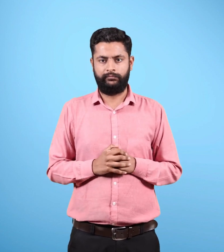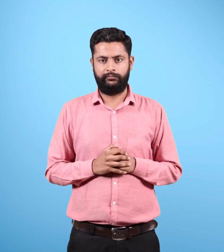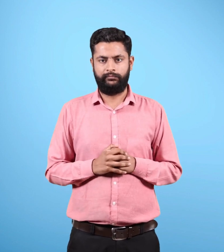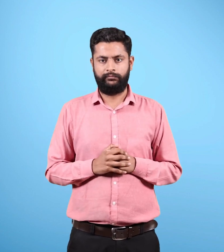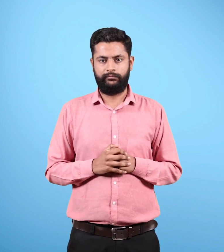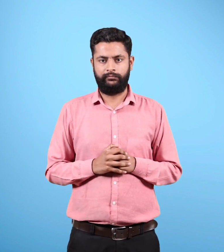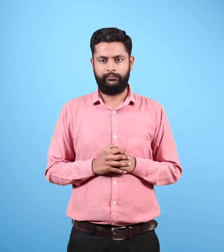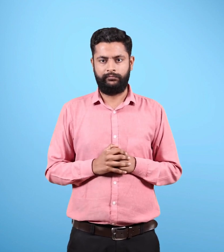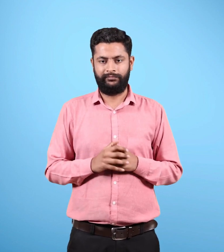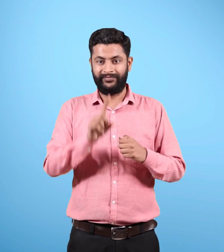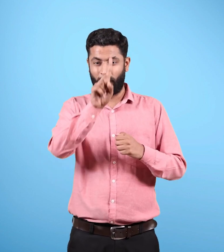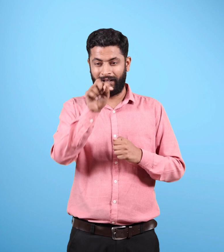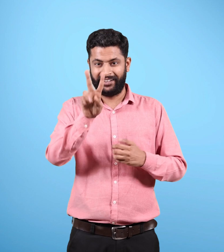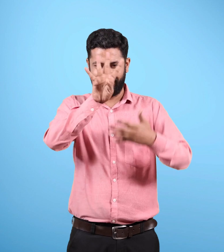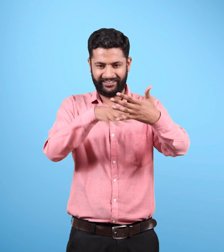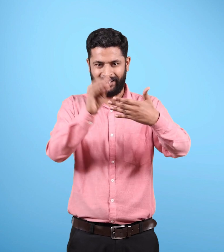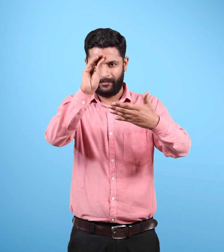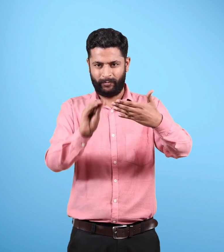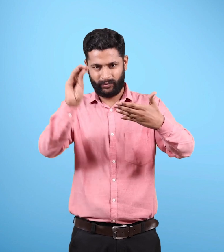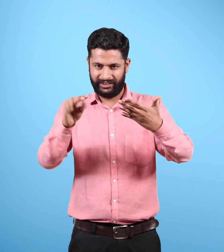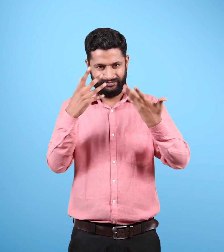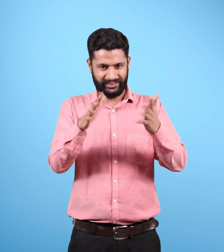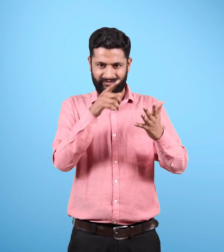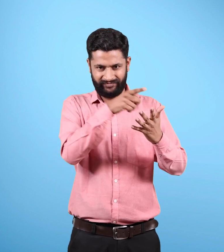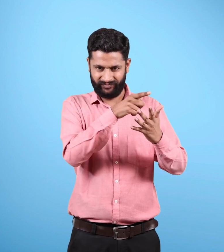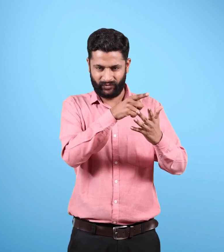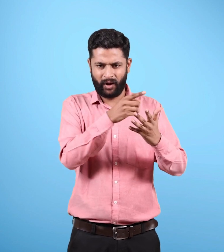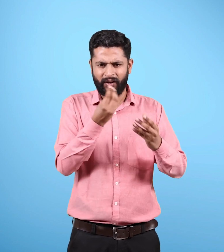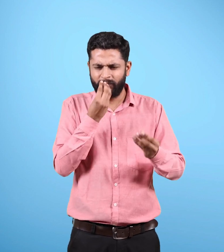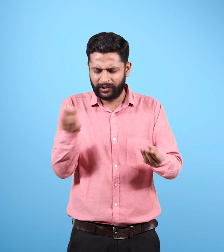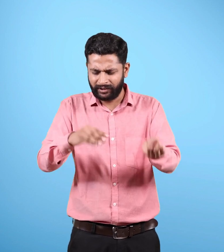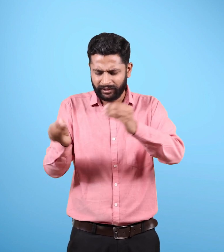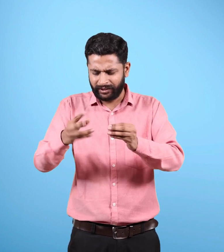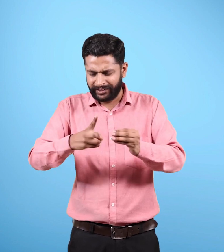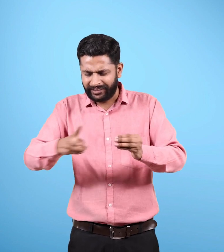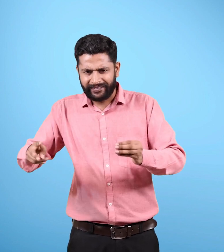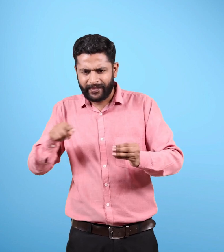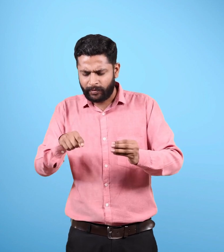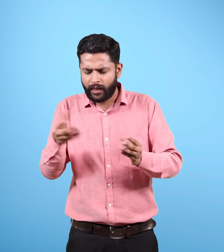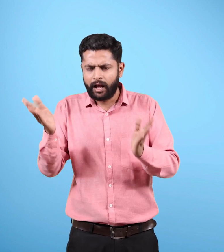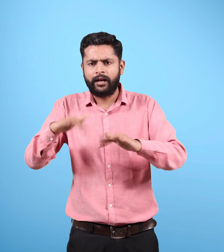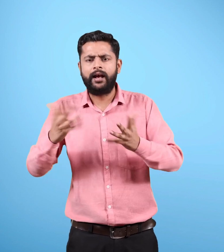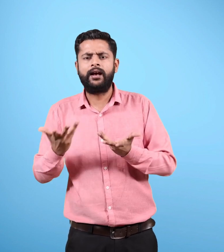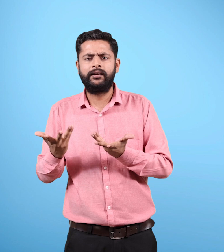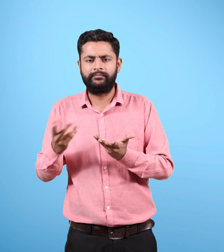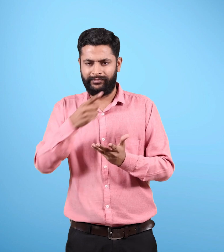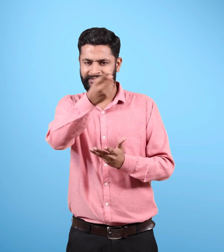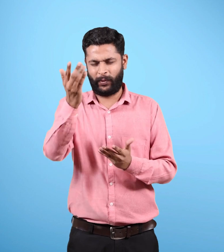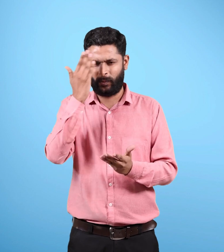It may be easy for us to guess the sources of some of the ingredients that we listed in